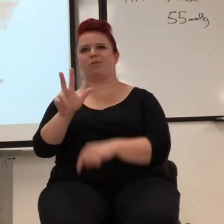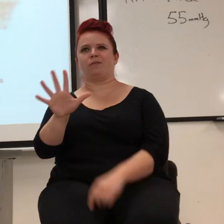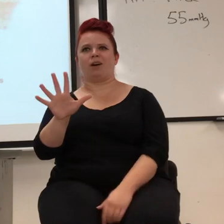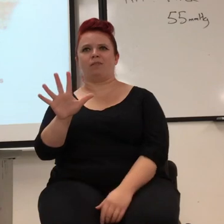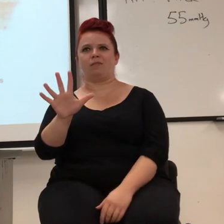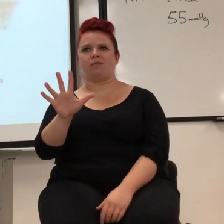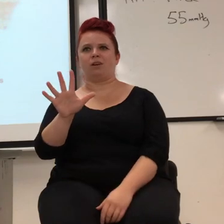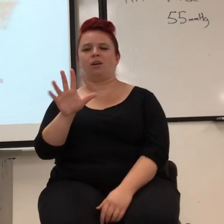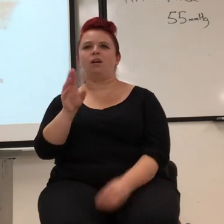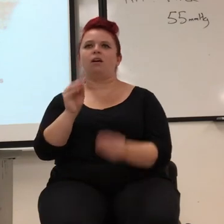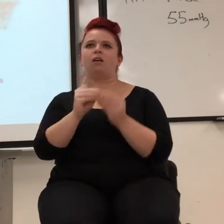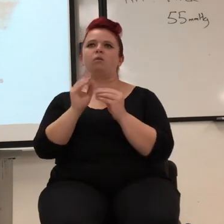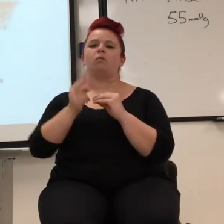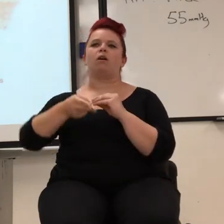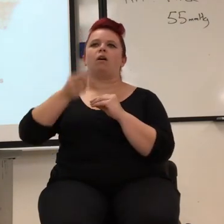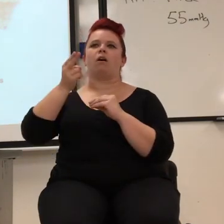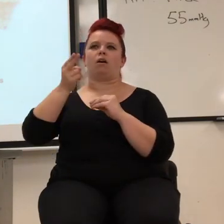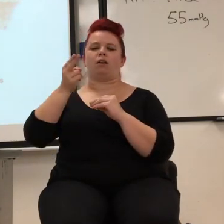It's higher at the